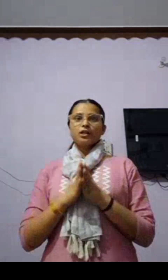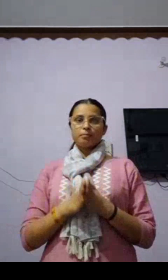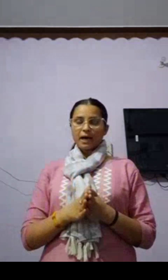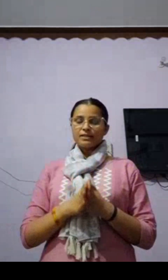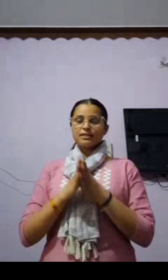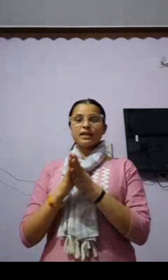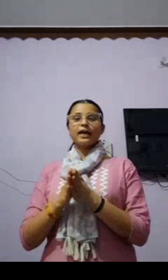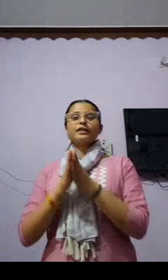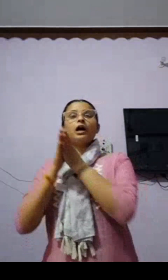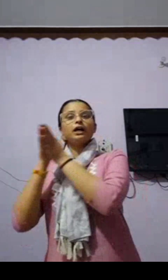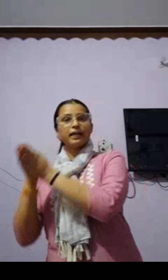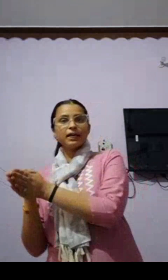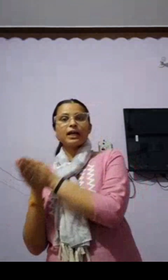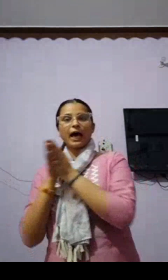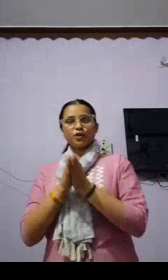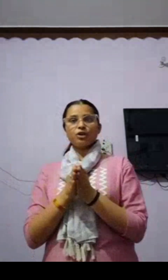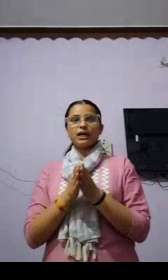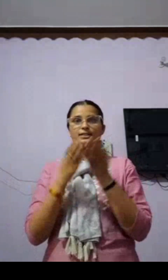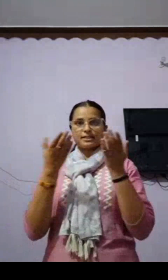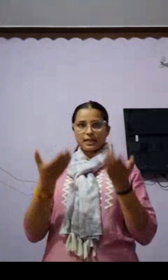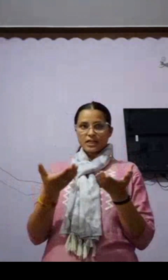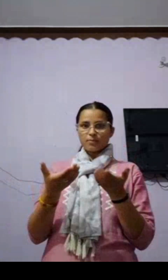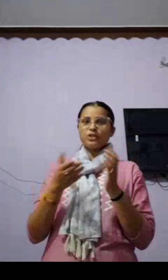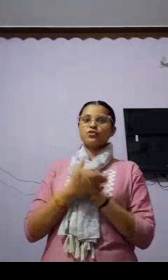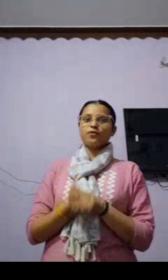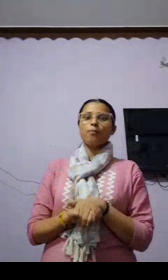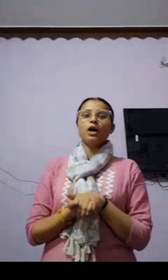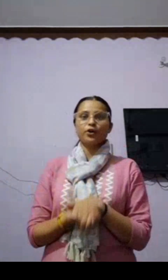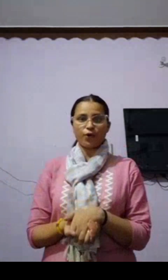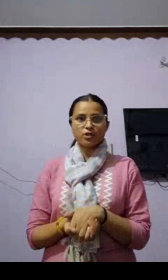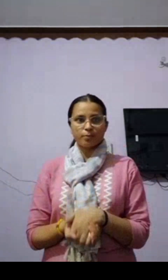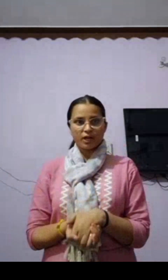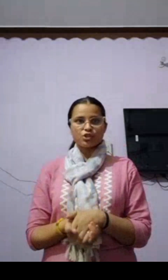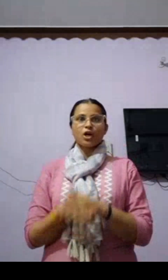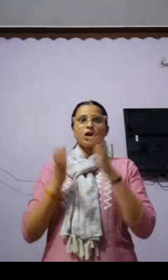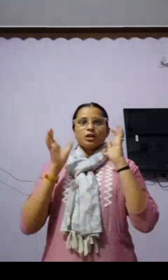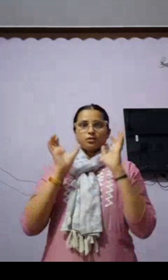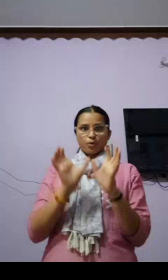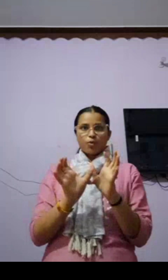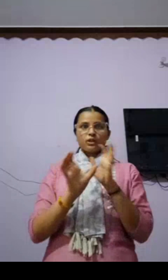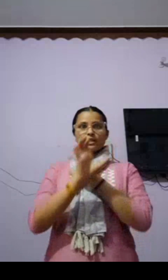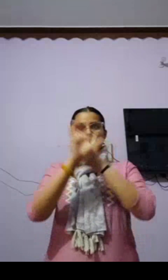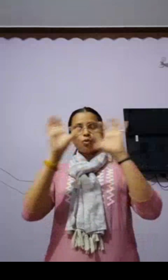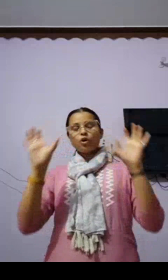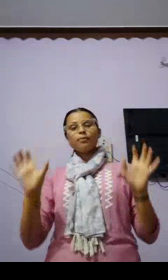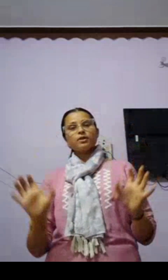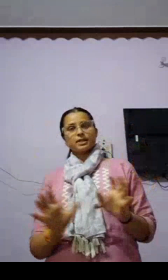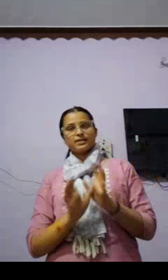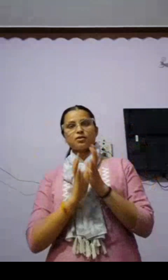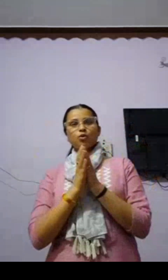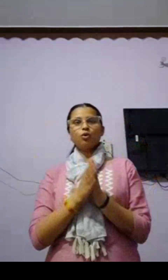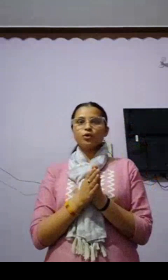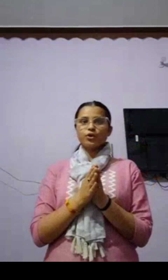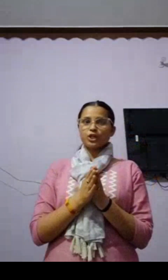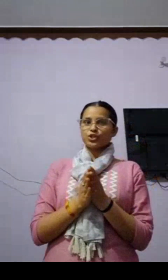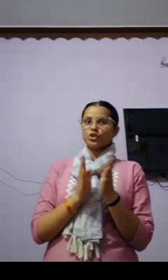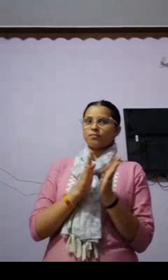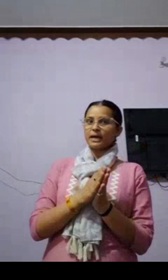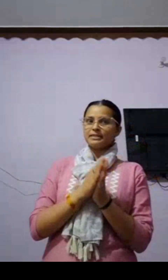The myosin head again hydrolyzes ATP to form a cross bridge. So this whole process, the whole rotation of myosin